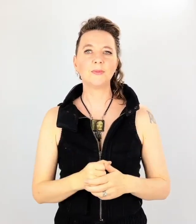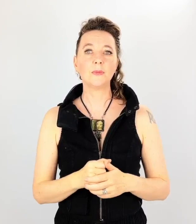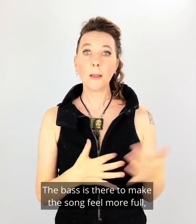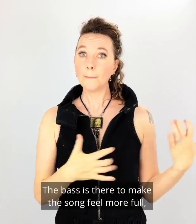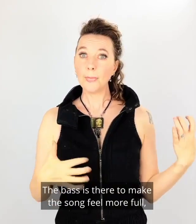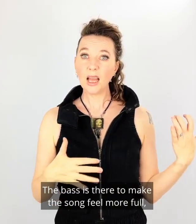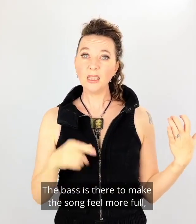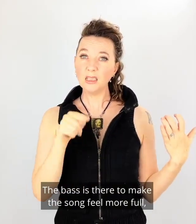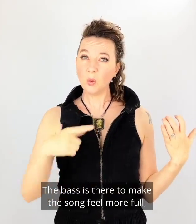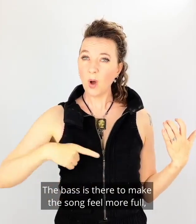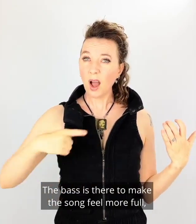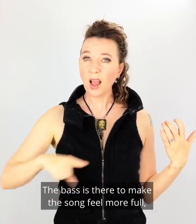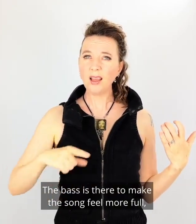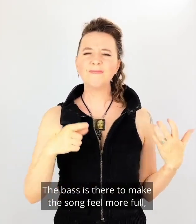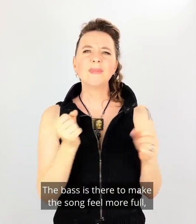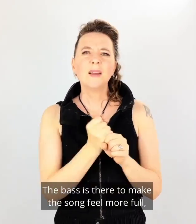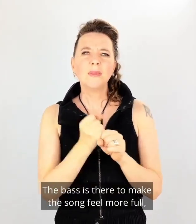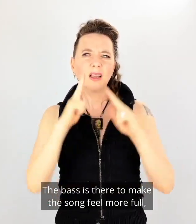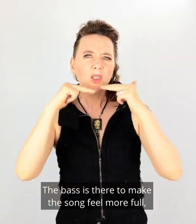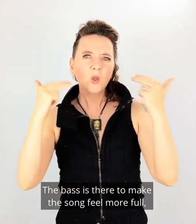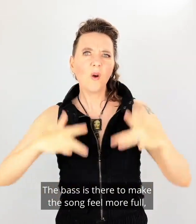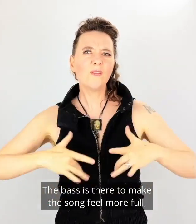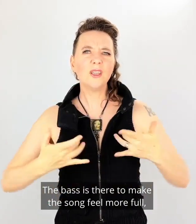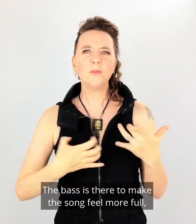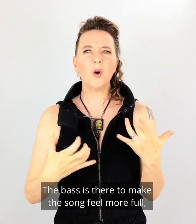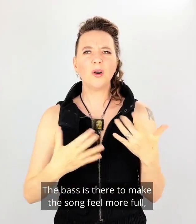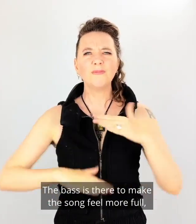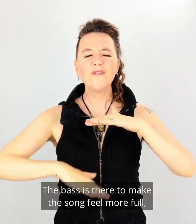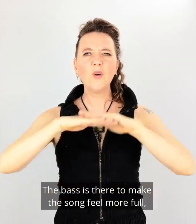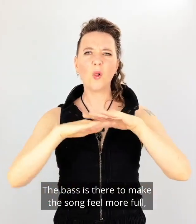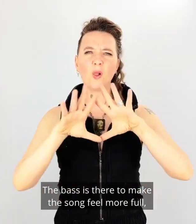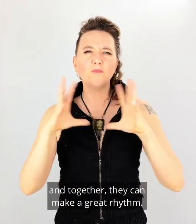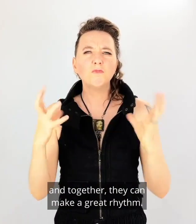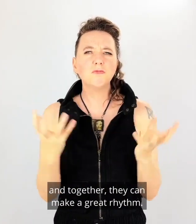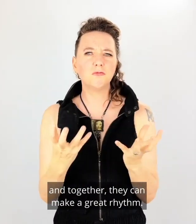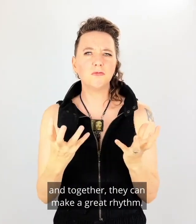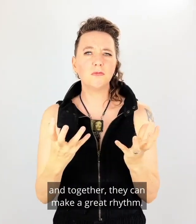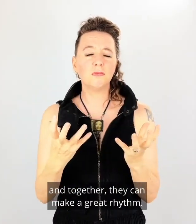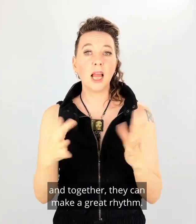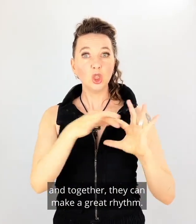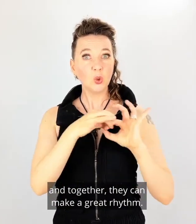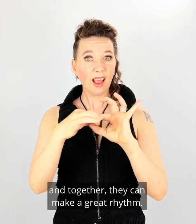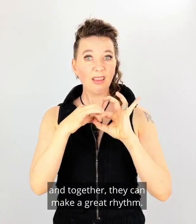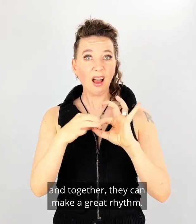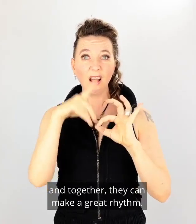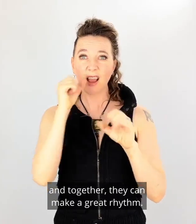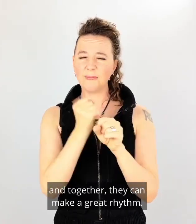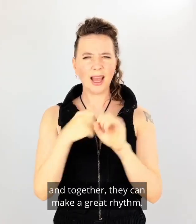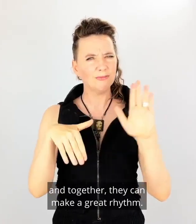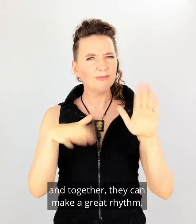The bass is there to make the song feel more full, and together they can make a great rhythm.